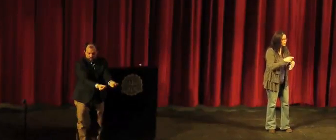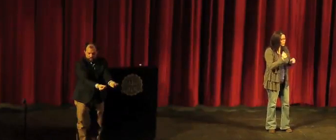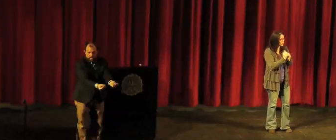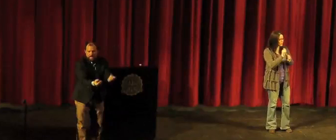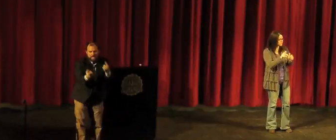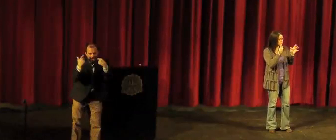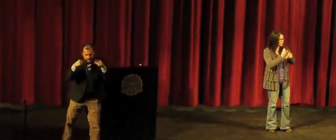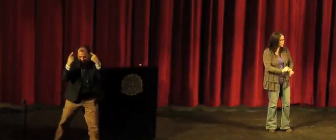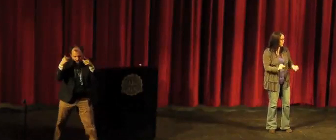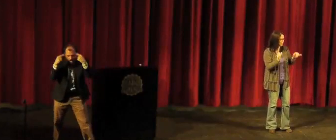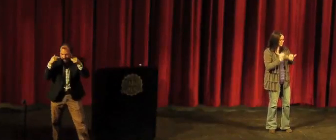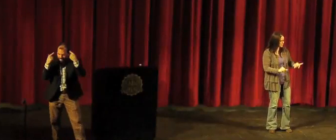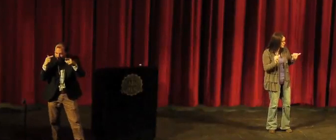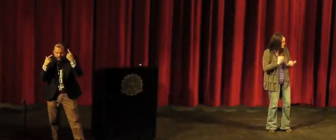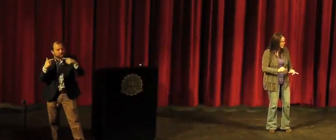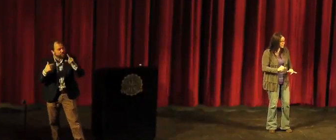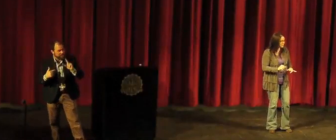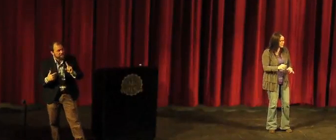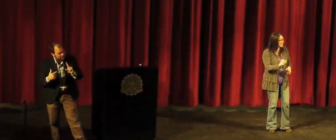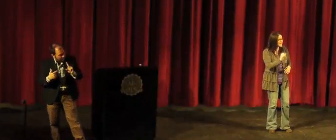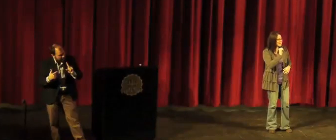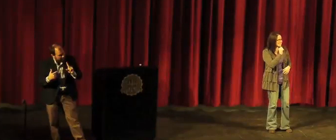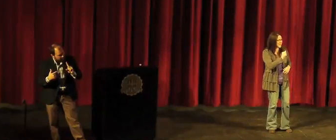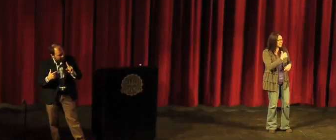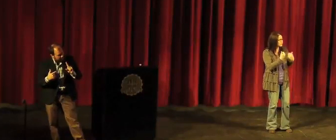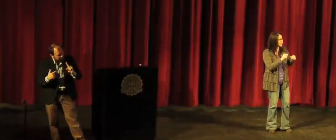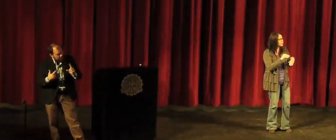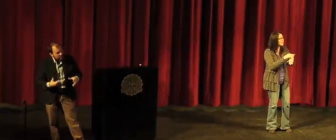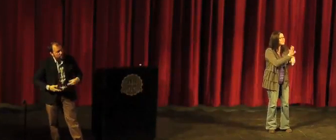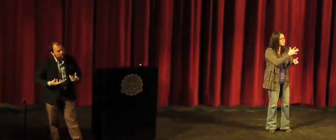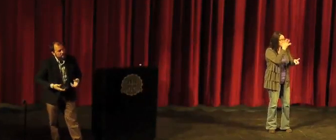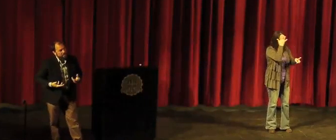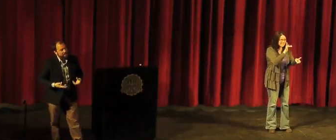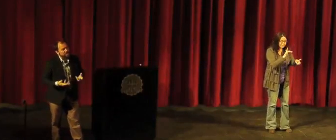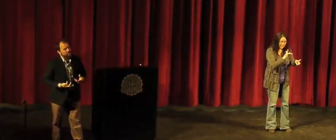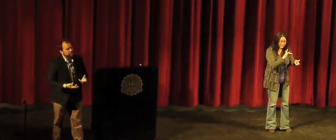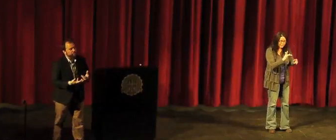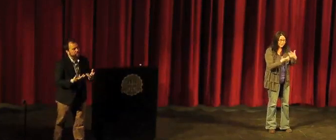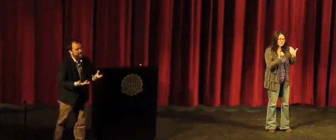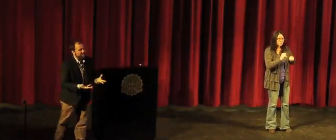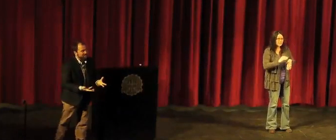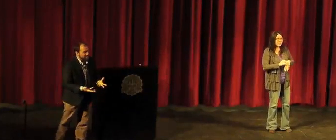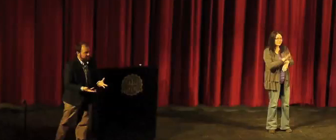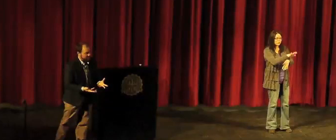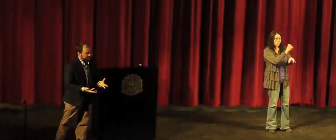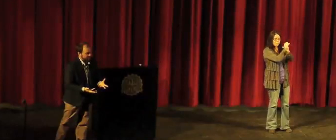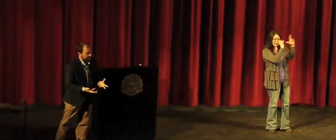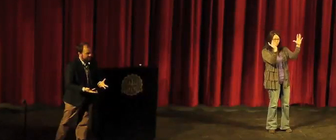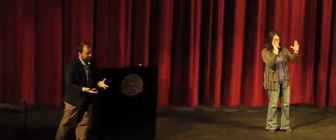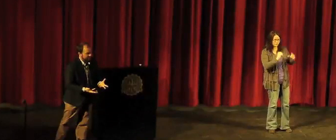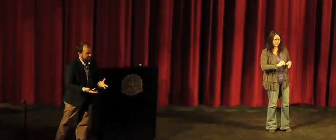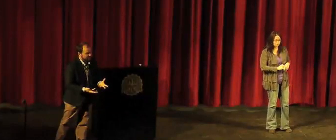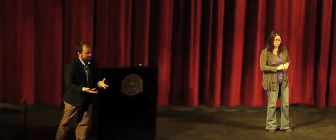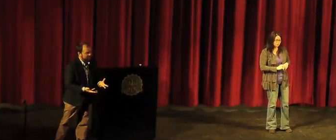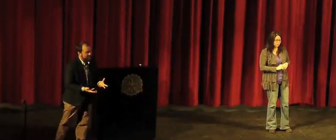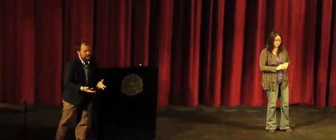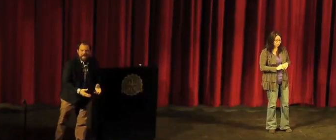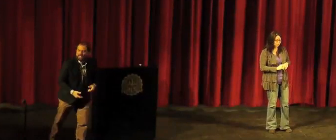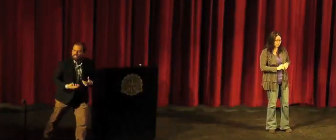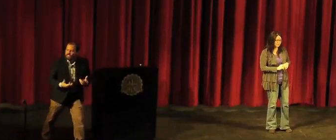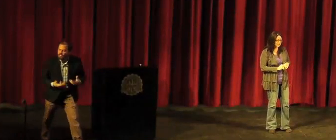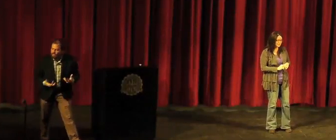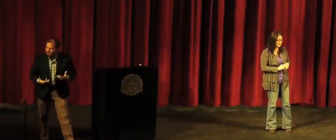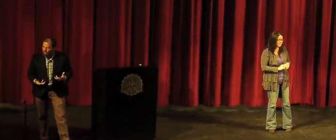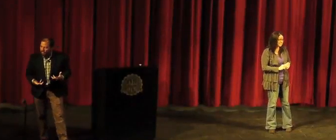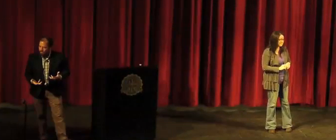rituals that isn't trying to convince your intellect, it's trying to conscript your imagination.